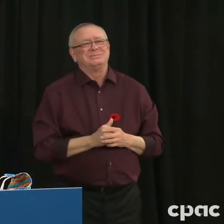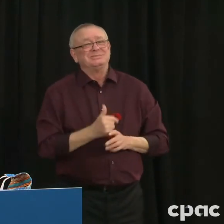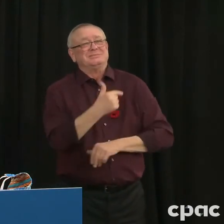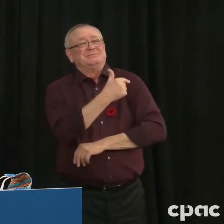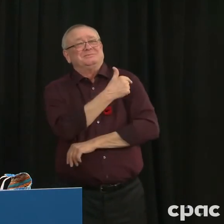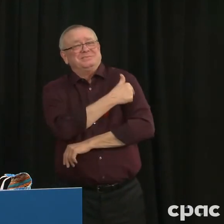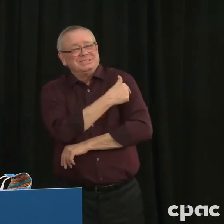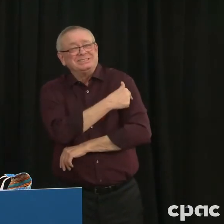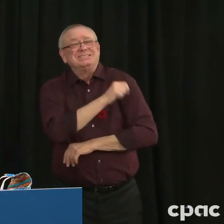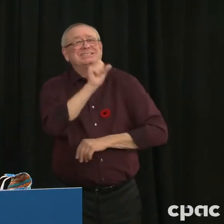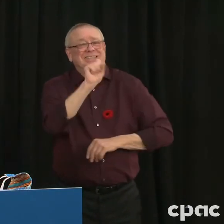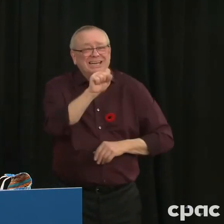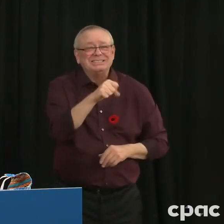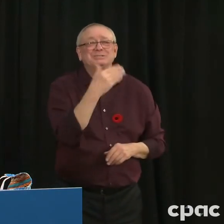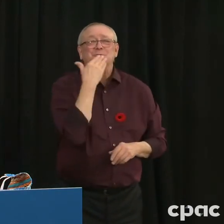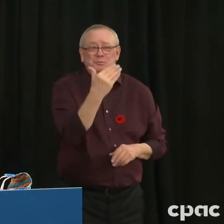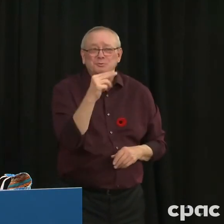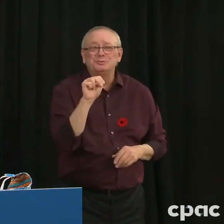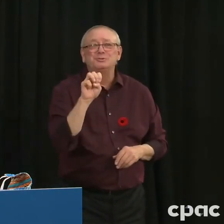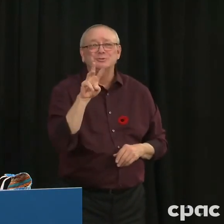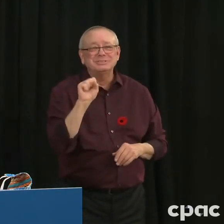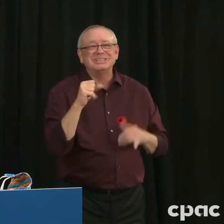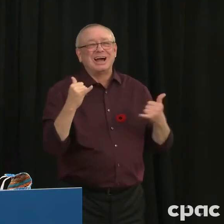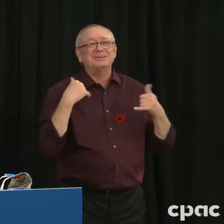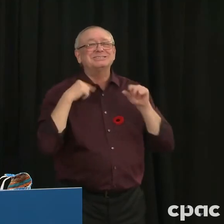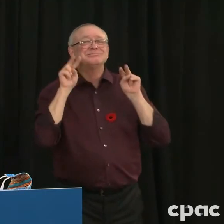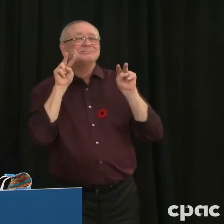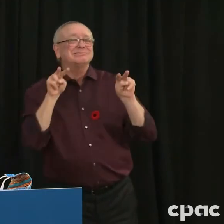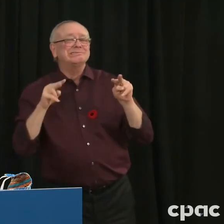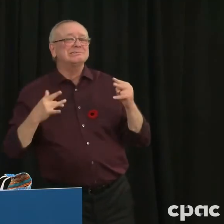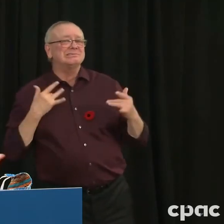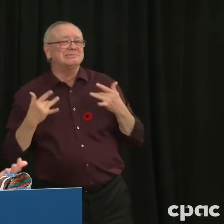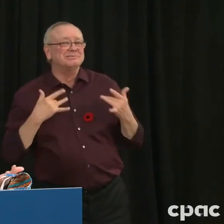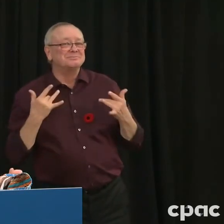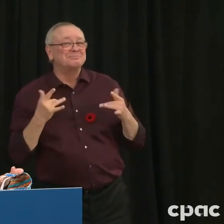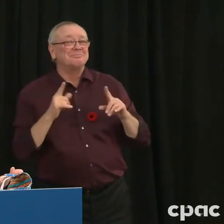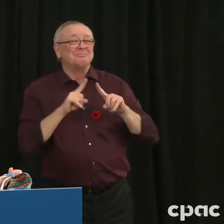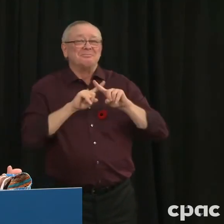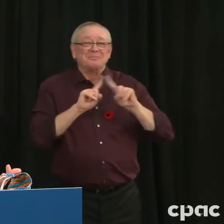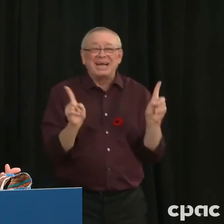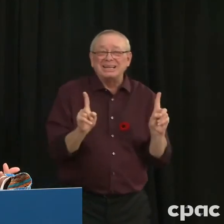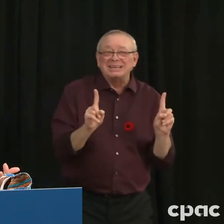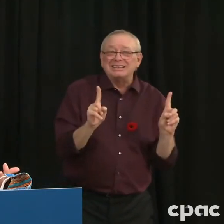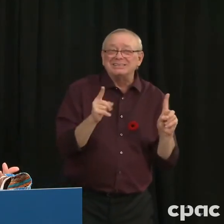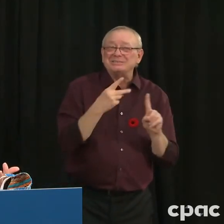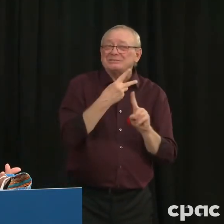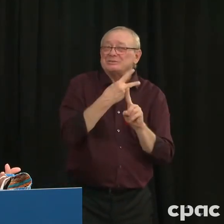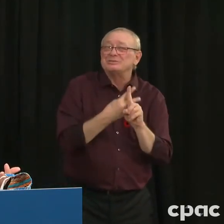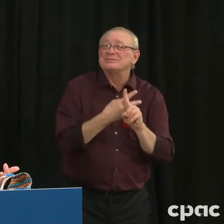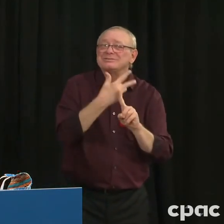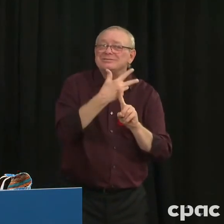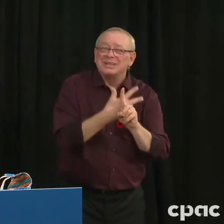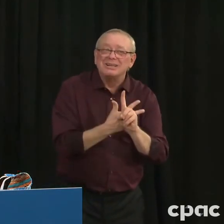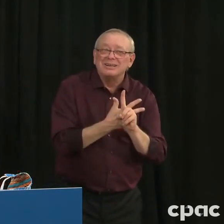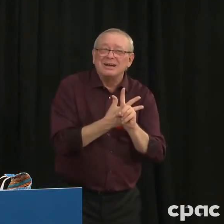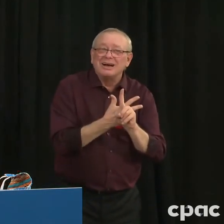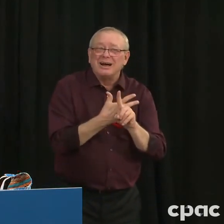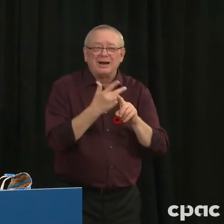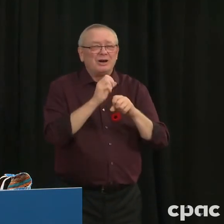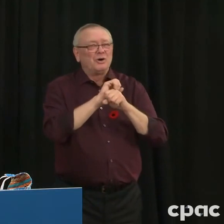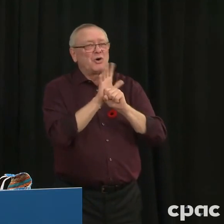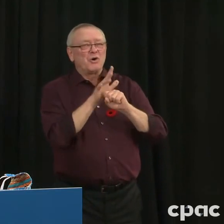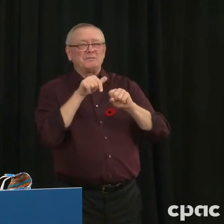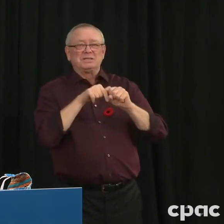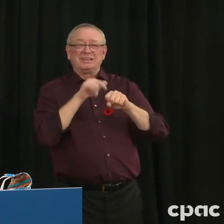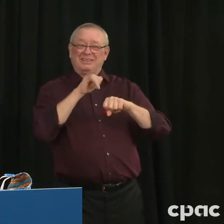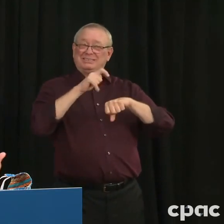developments closely. But a few months away is a bit of a lifetime away in terms of being able to change our behaviors right